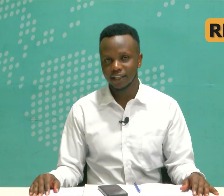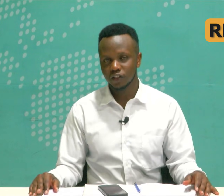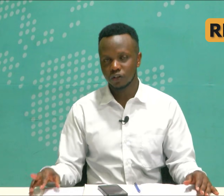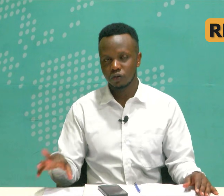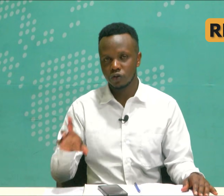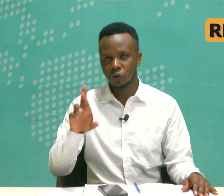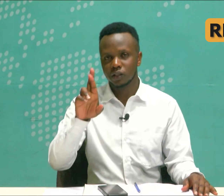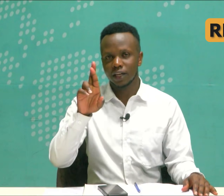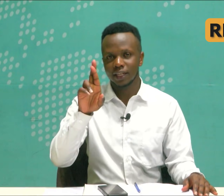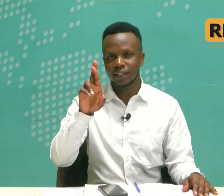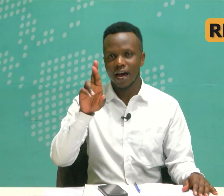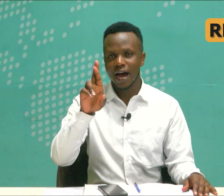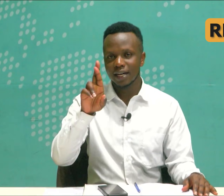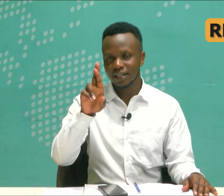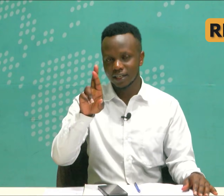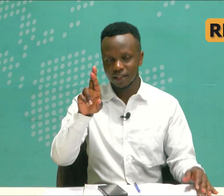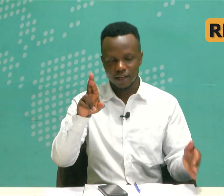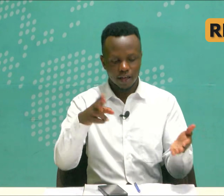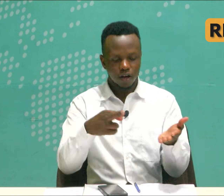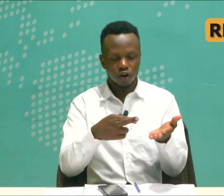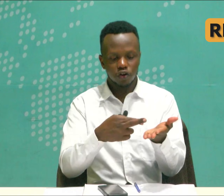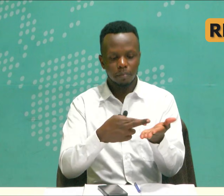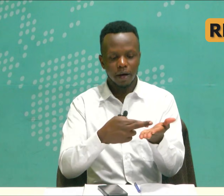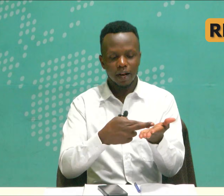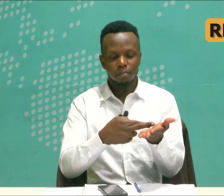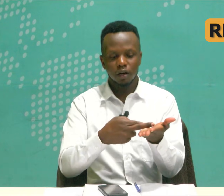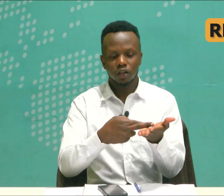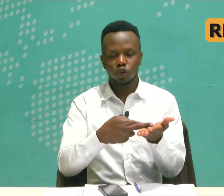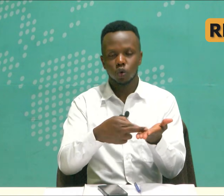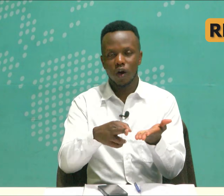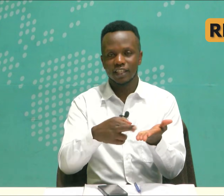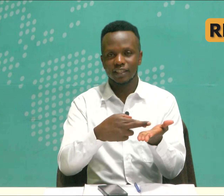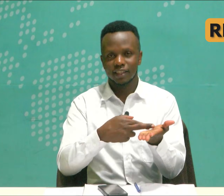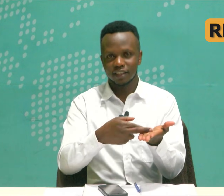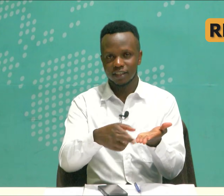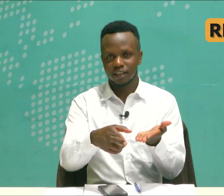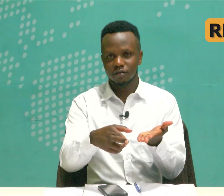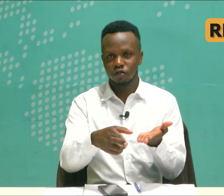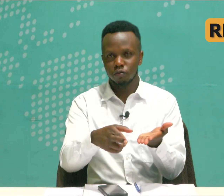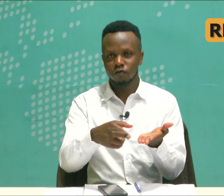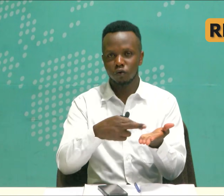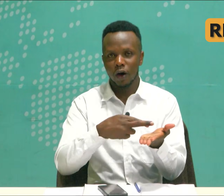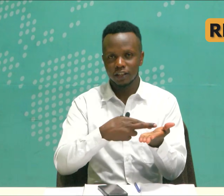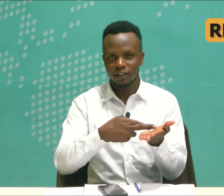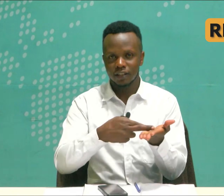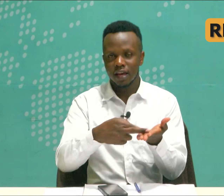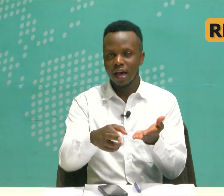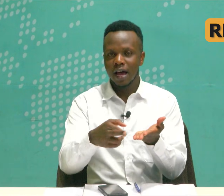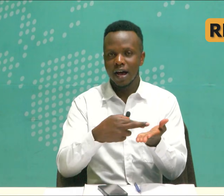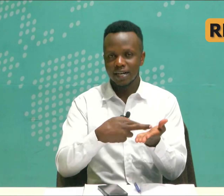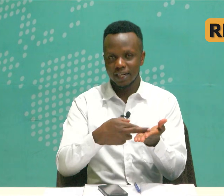you use letter R on your palm twice. You move twice.